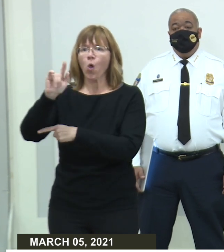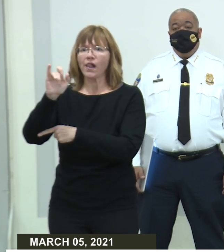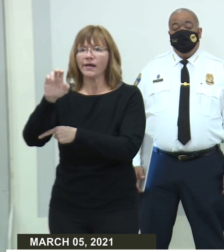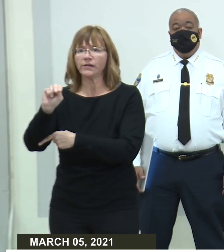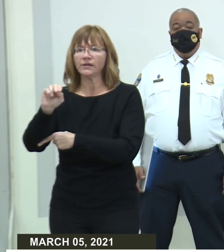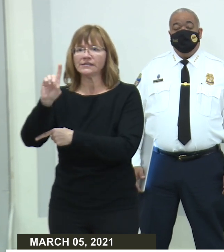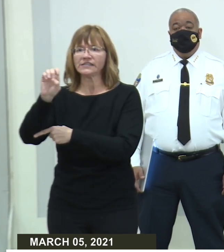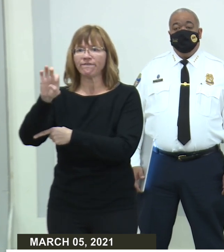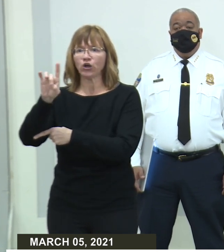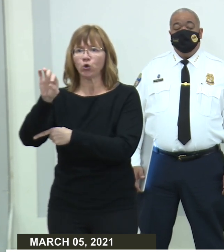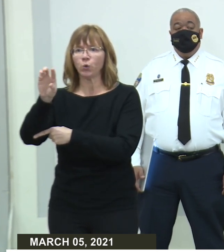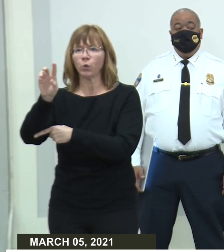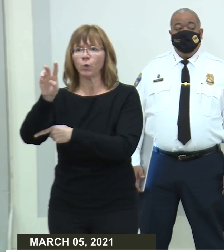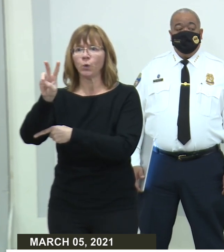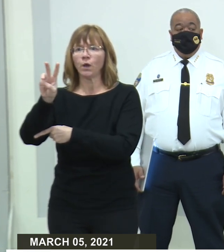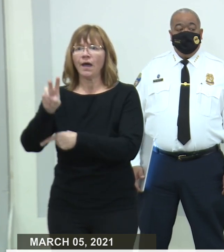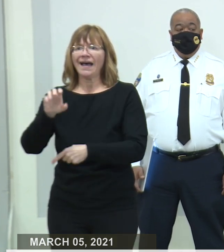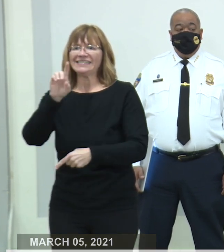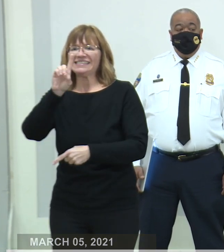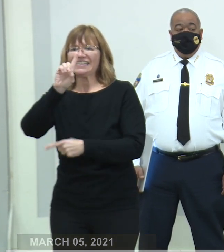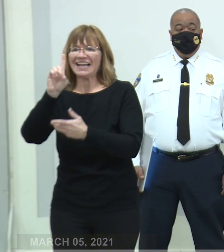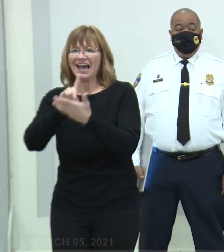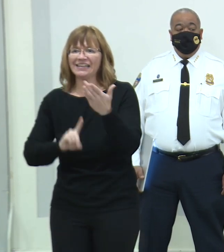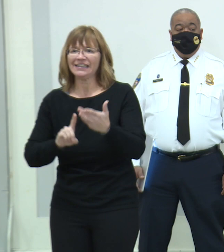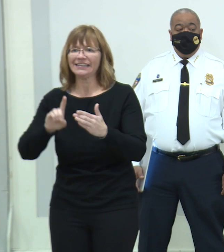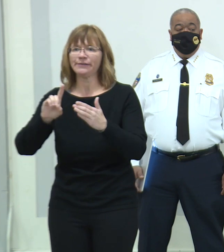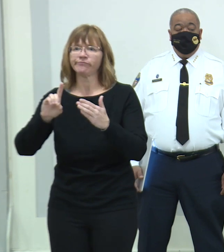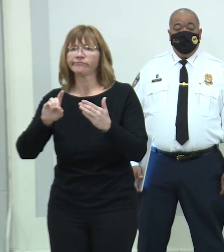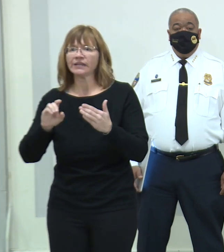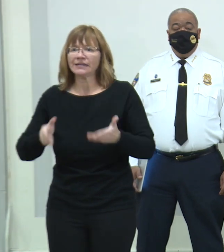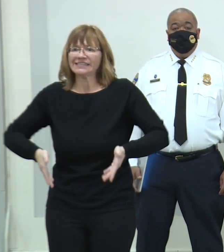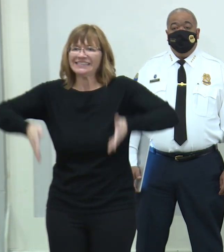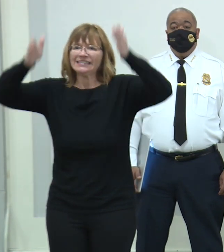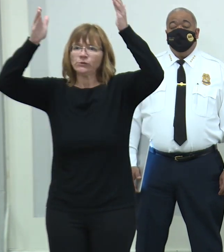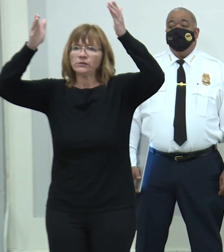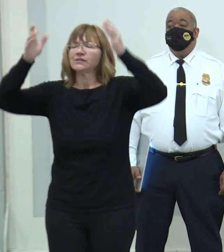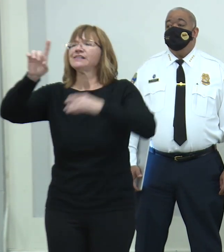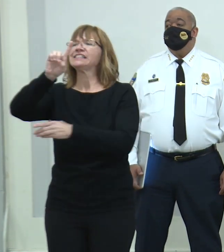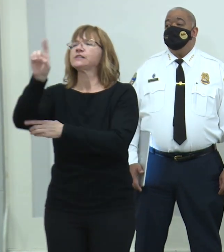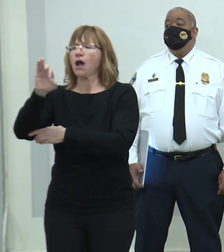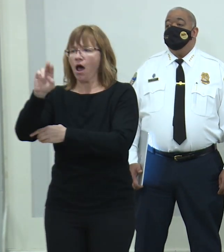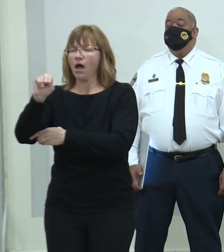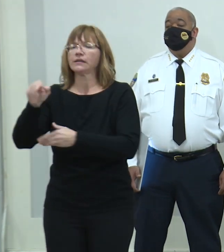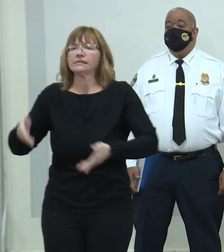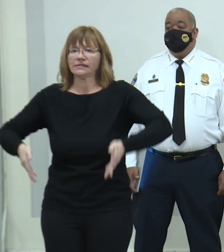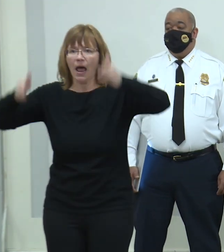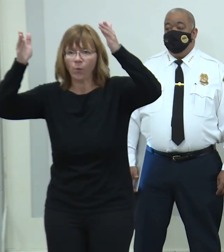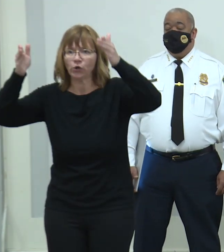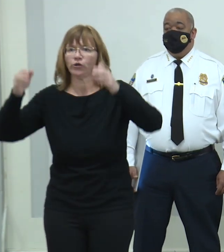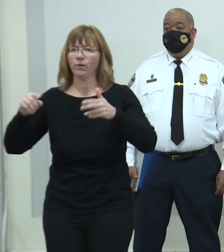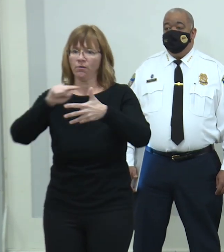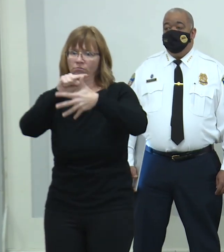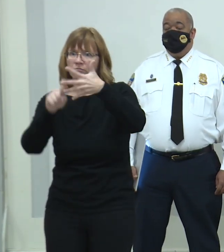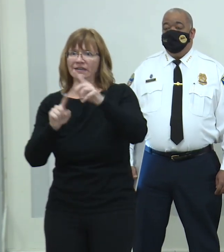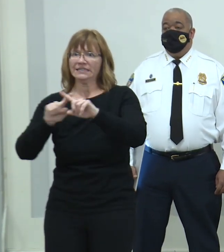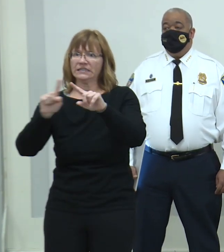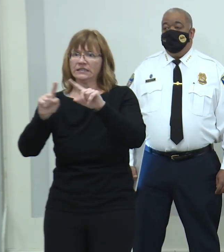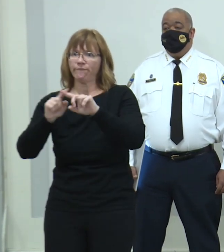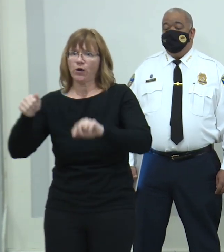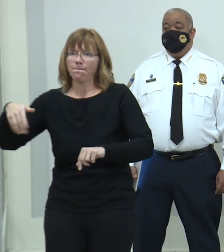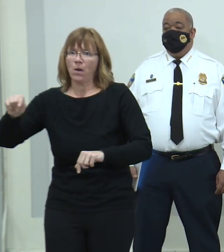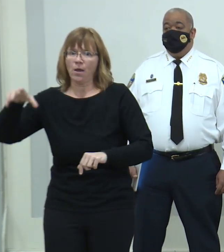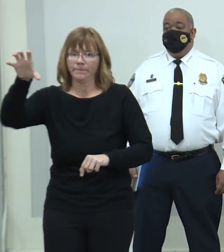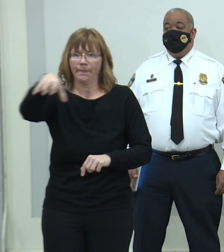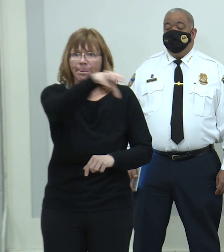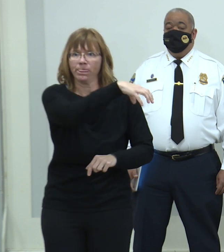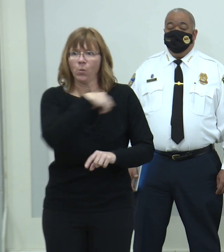also be returning to Advent Senior Housing Apartments and to Sharp Leadenhall to perform second doses for those older adults vaccinated in